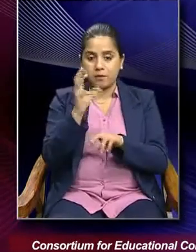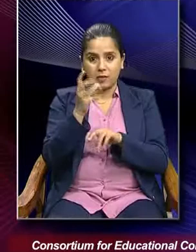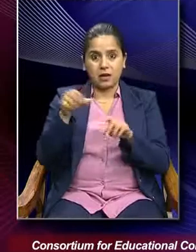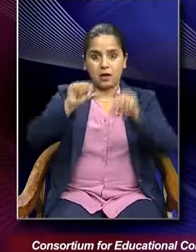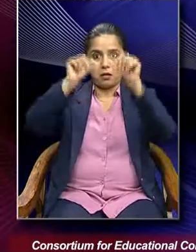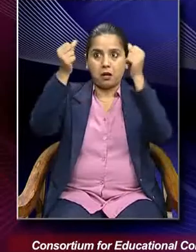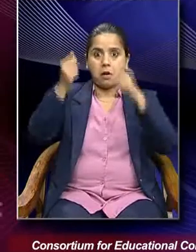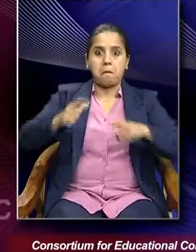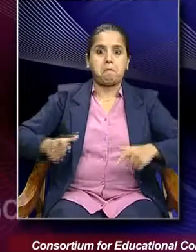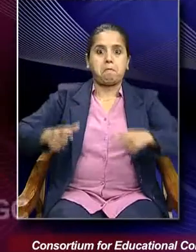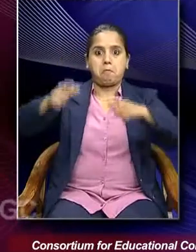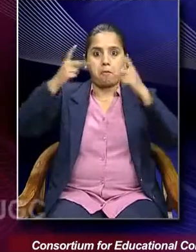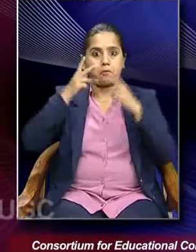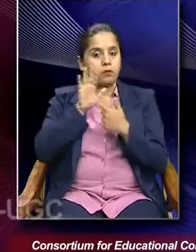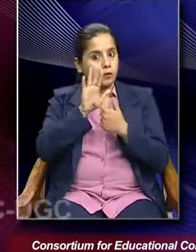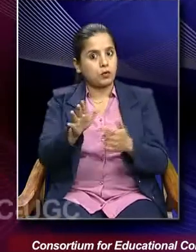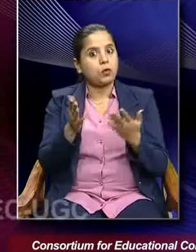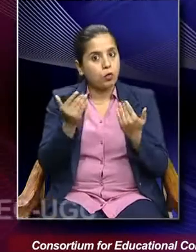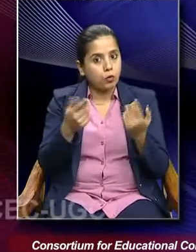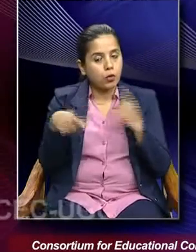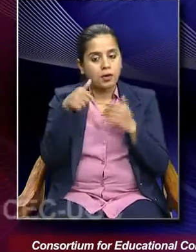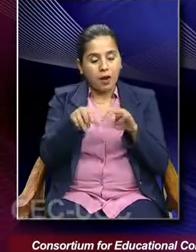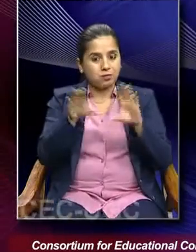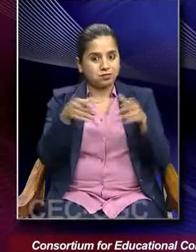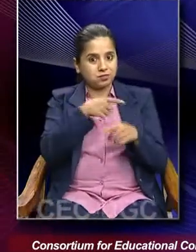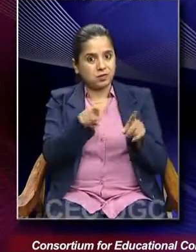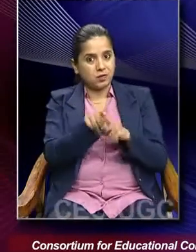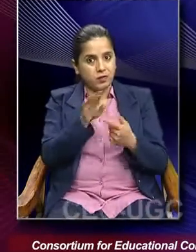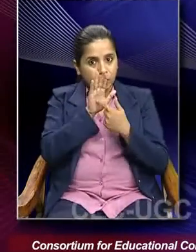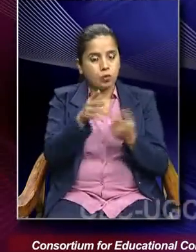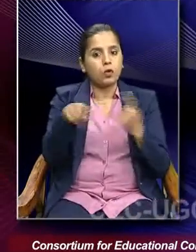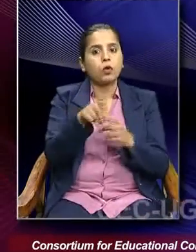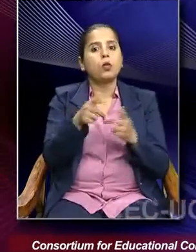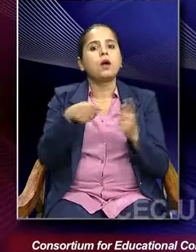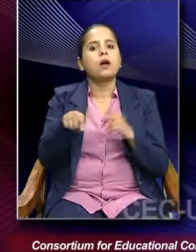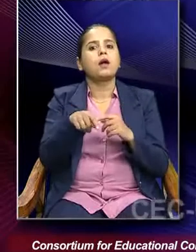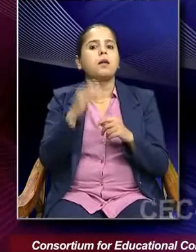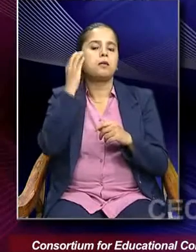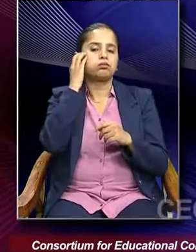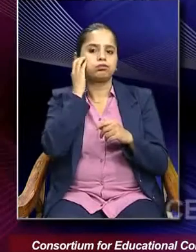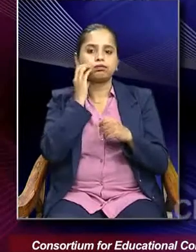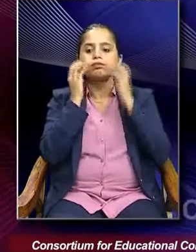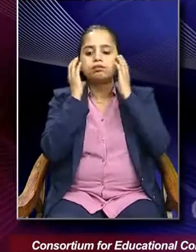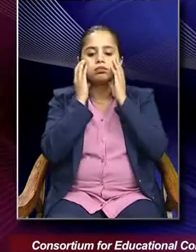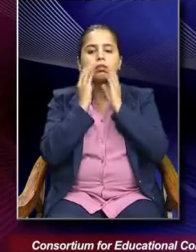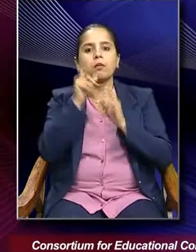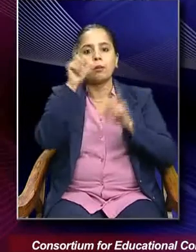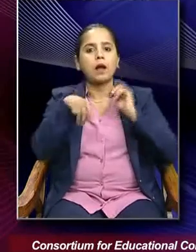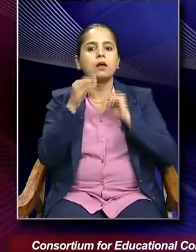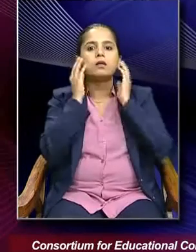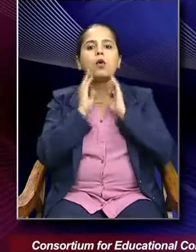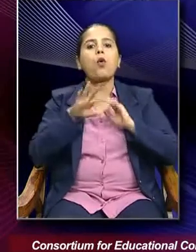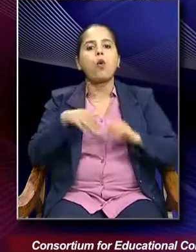can be described in this category were a bearded man or a priest